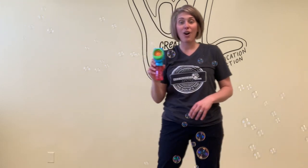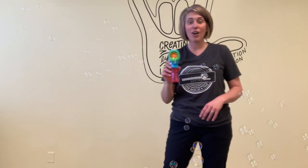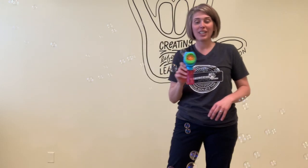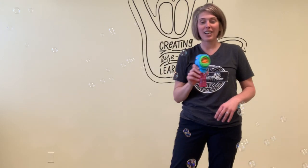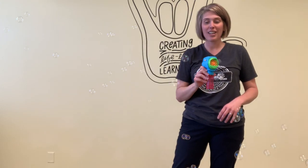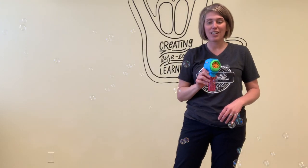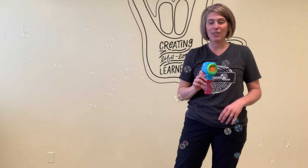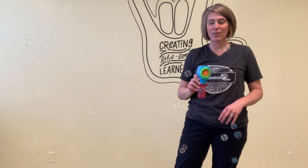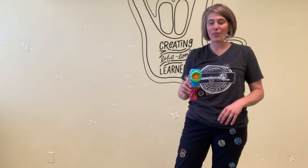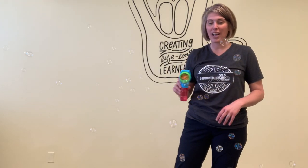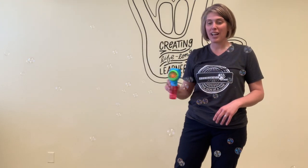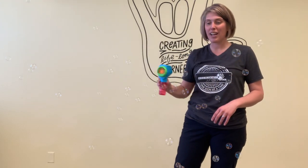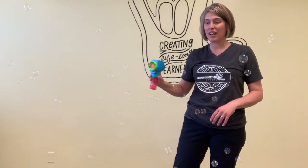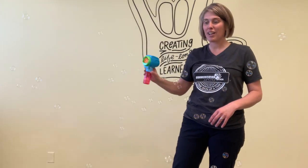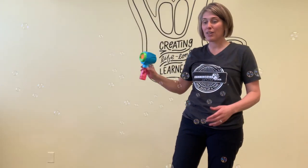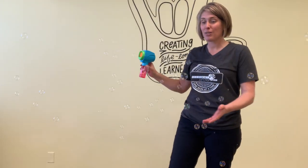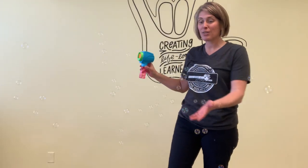all around.